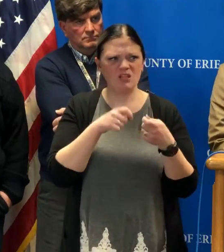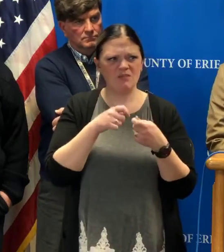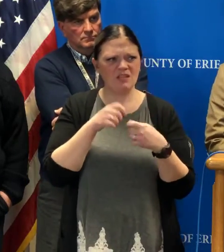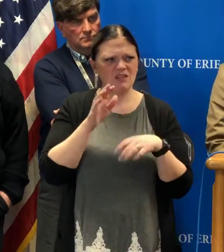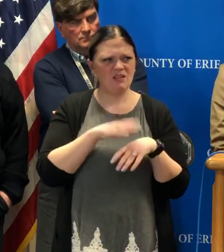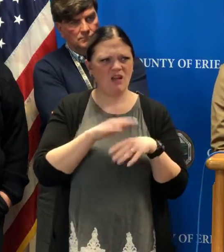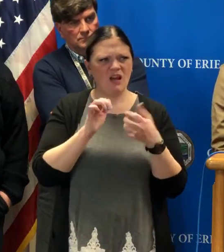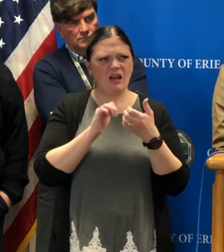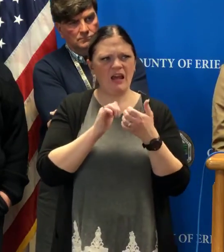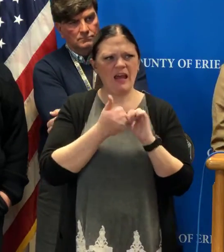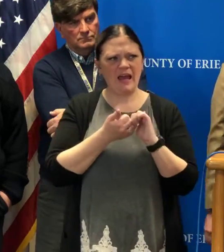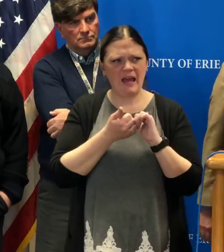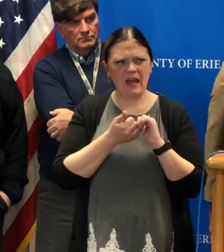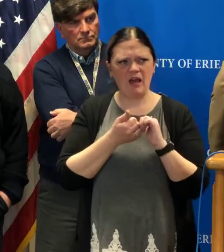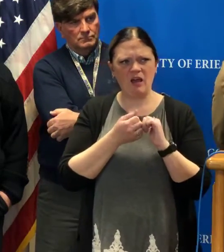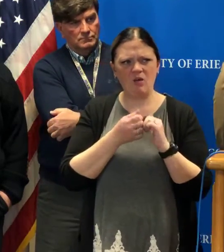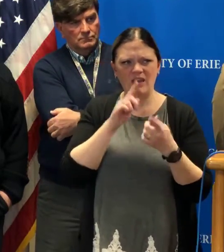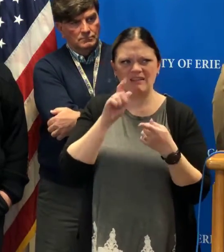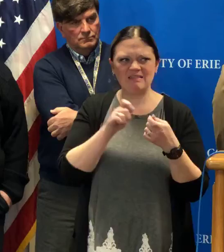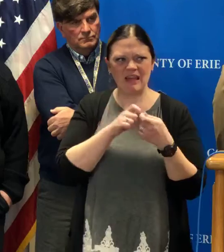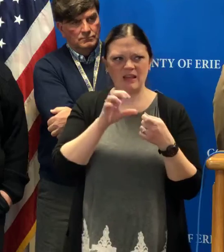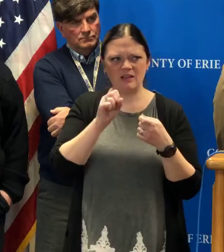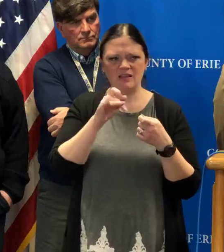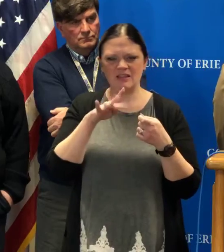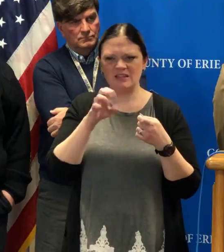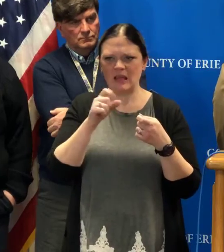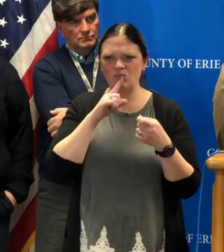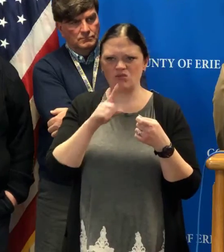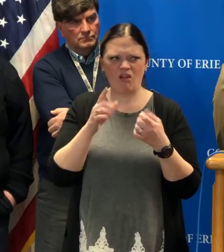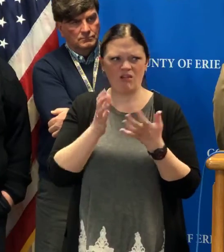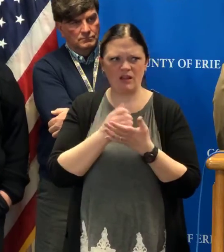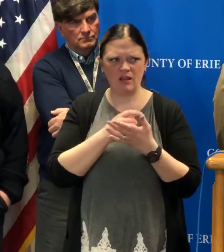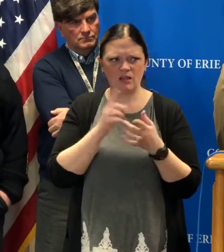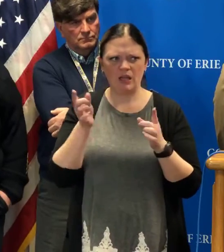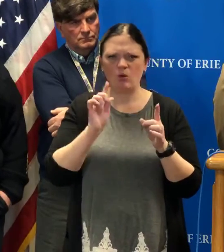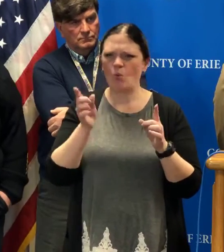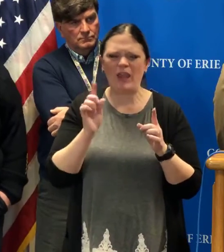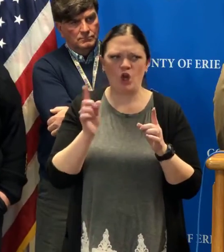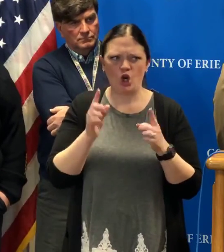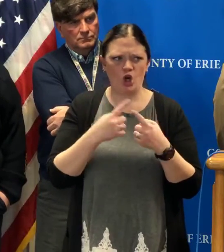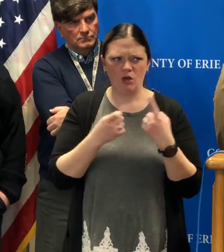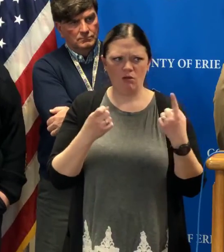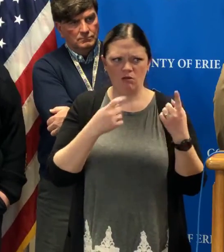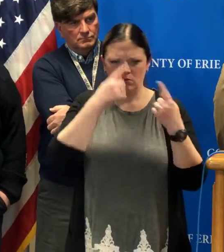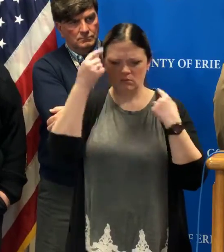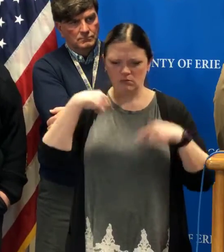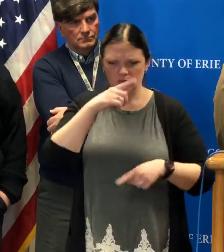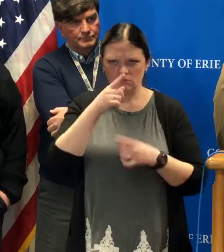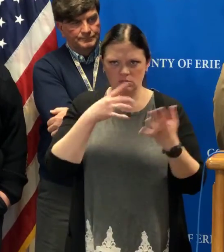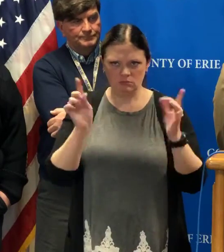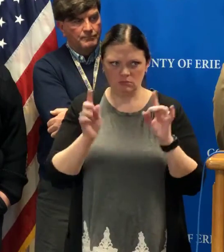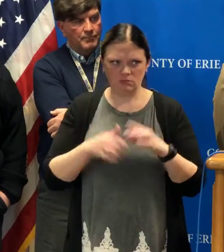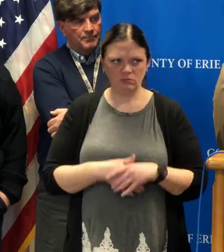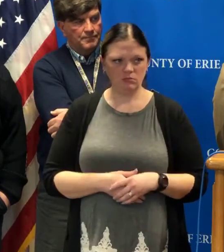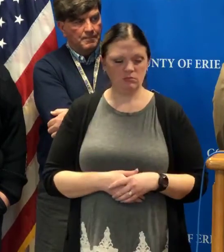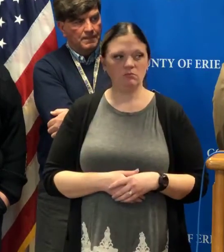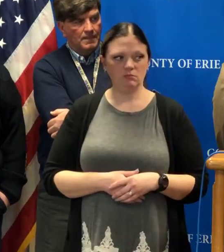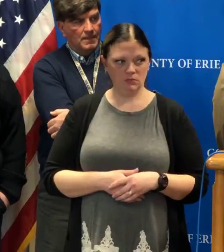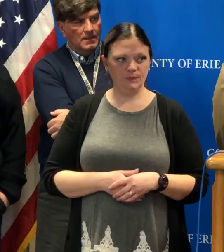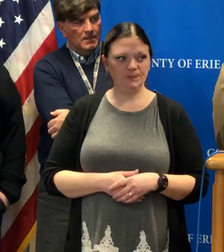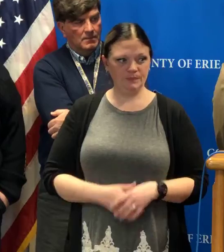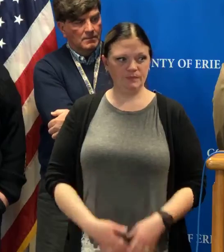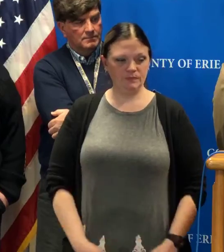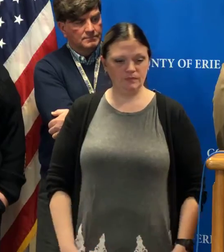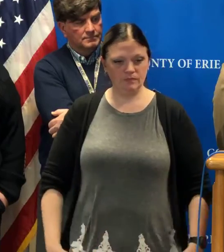on how exactly the samples are being taken, from where are they being taken, like what is the process involved with that? Sure.